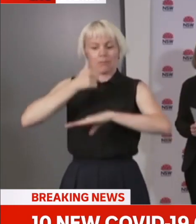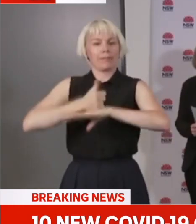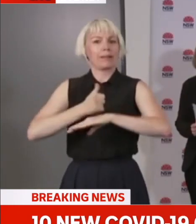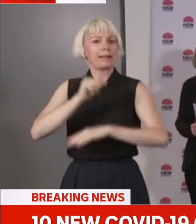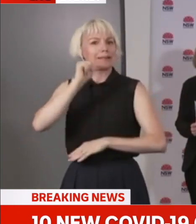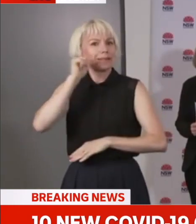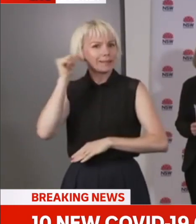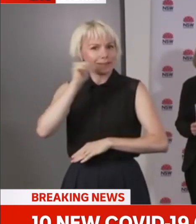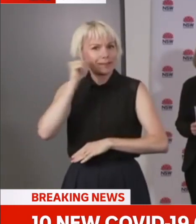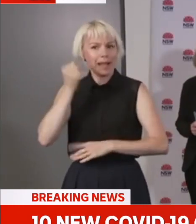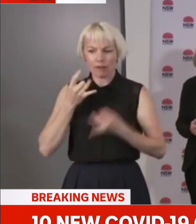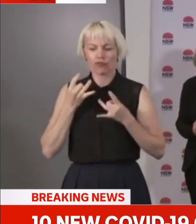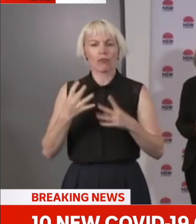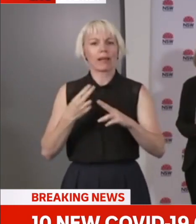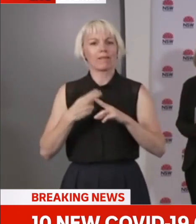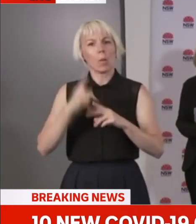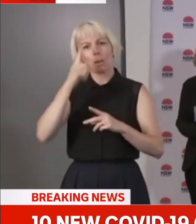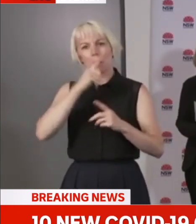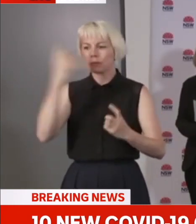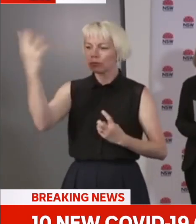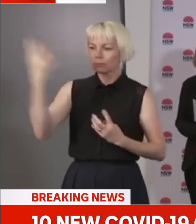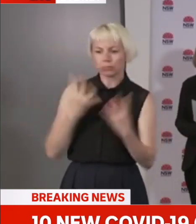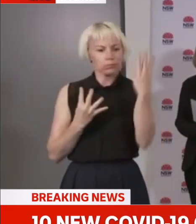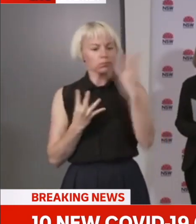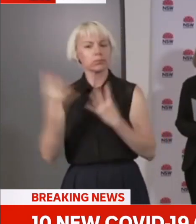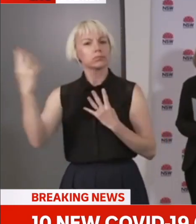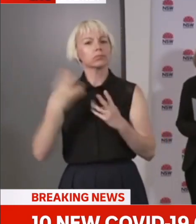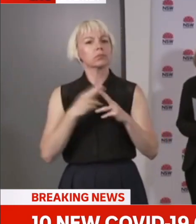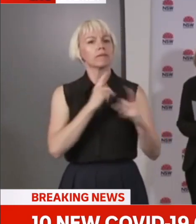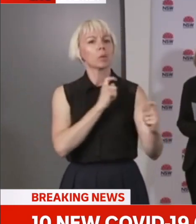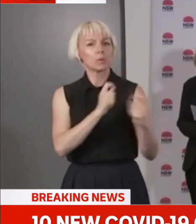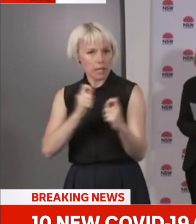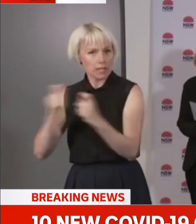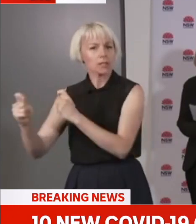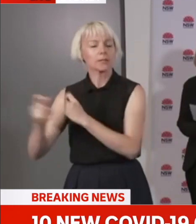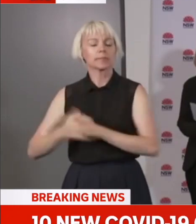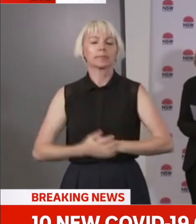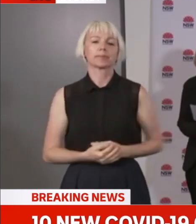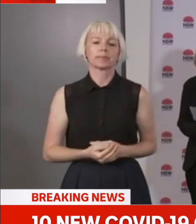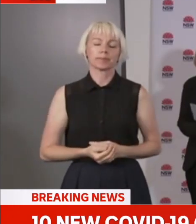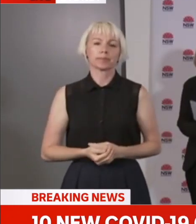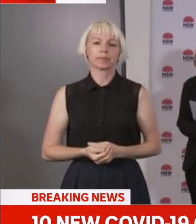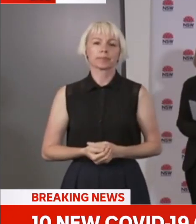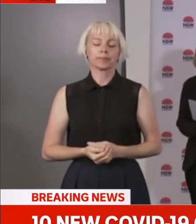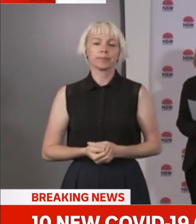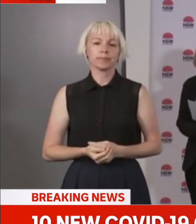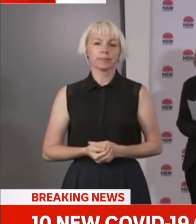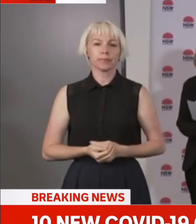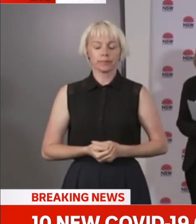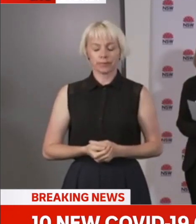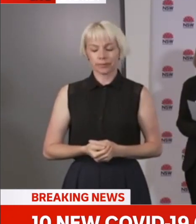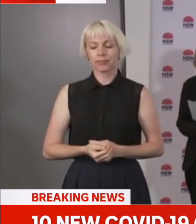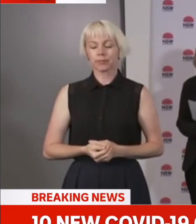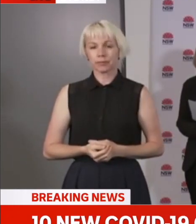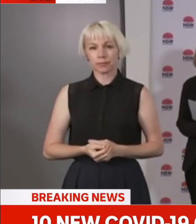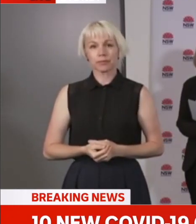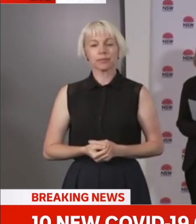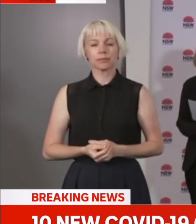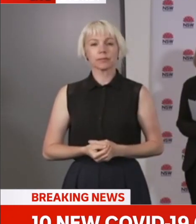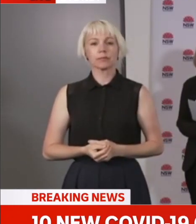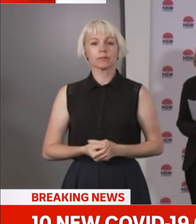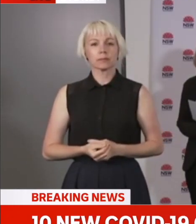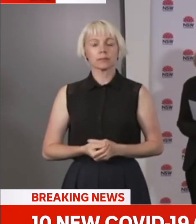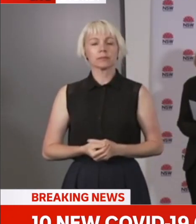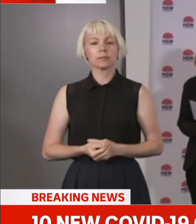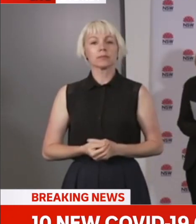to give that extra ability for people to get tested as soon as they need to. Can I also express a broader message